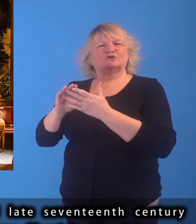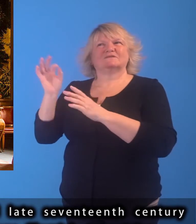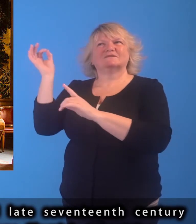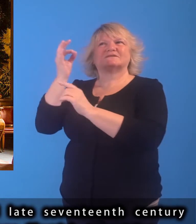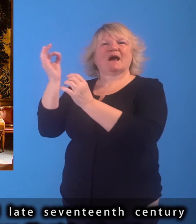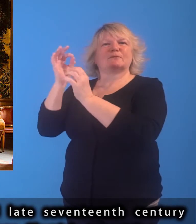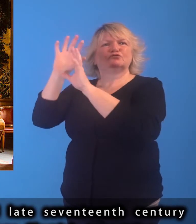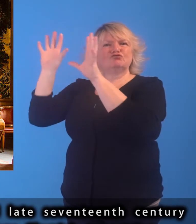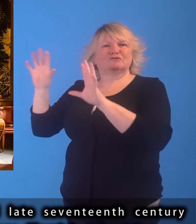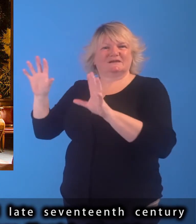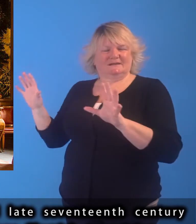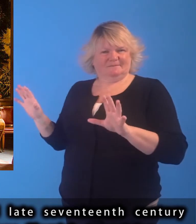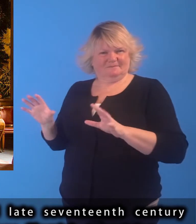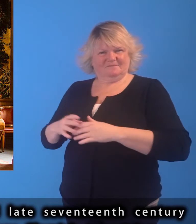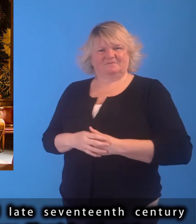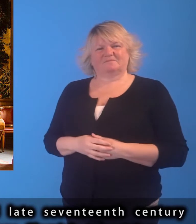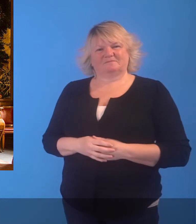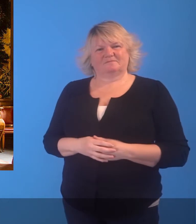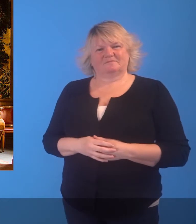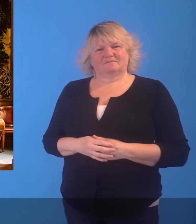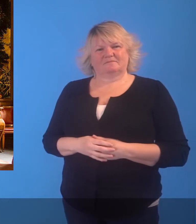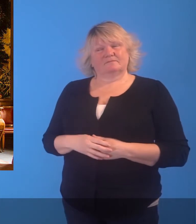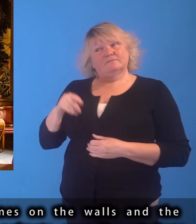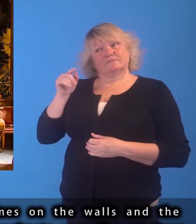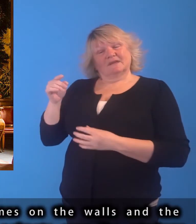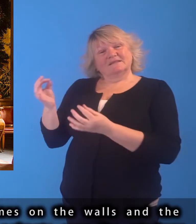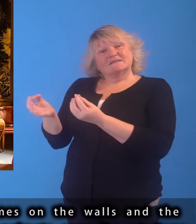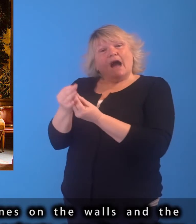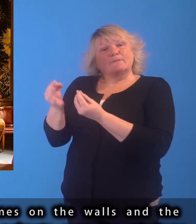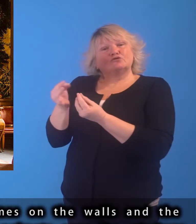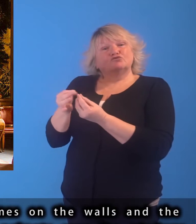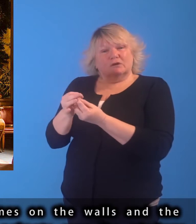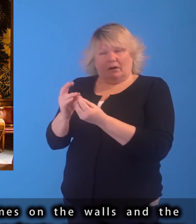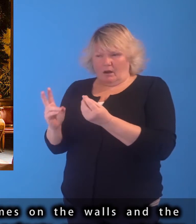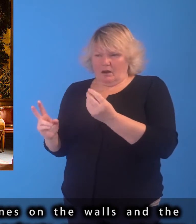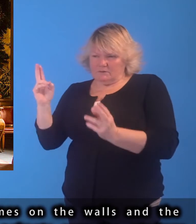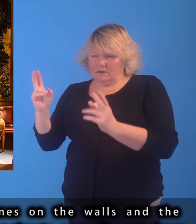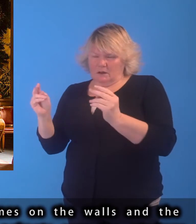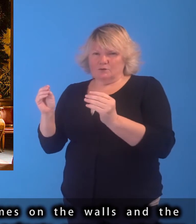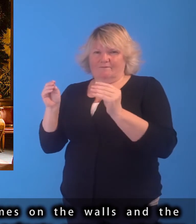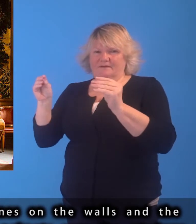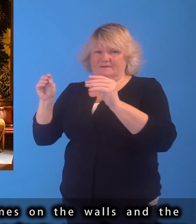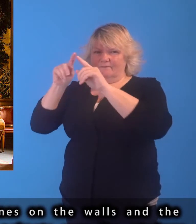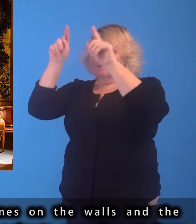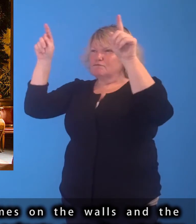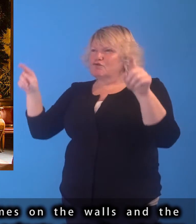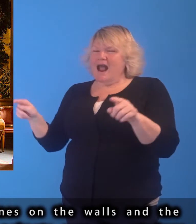The drawing room adjoins the sitting room by means of two sliding doors,